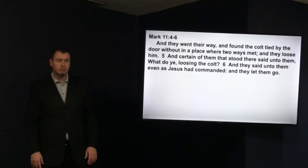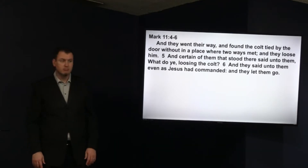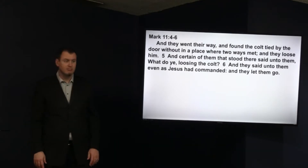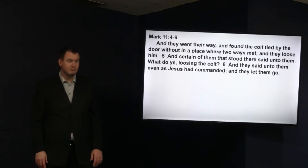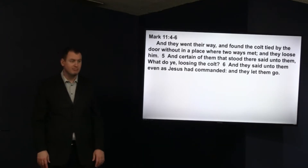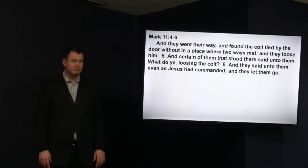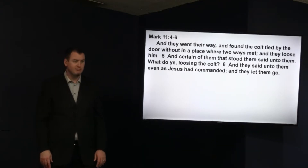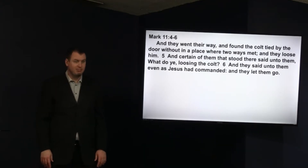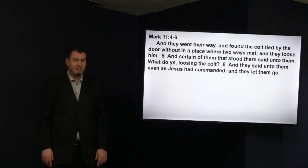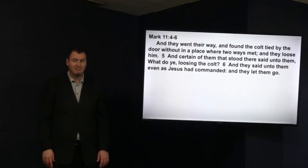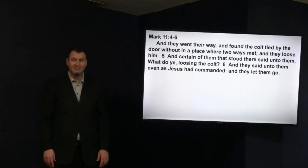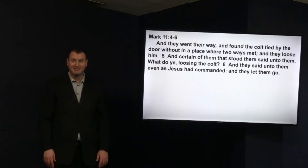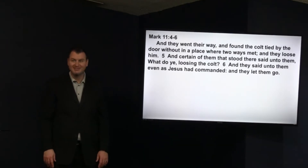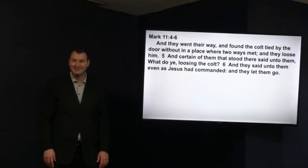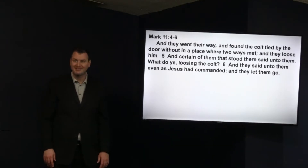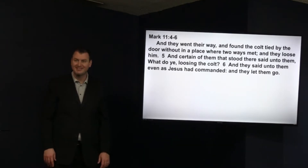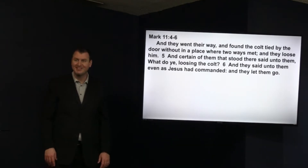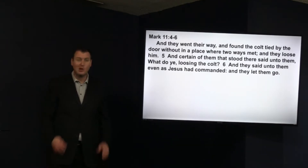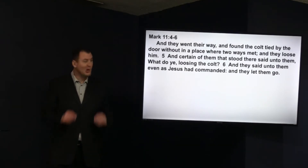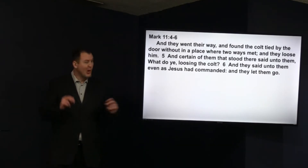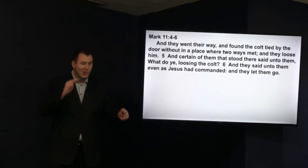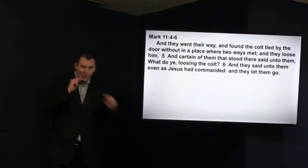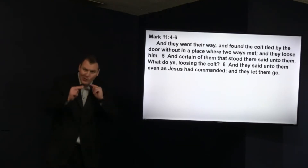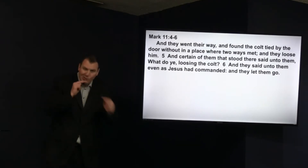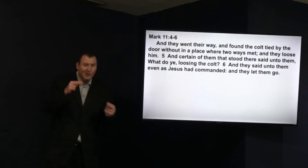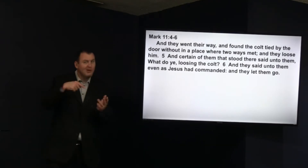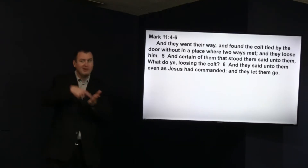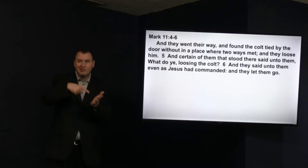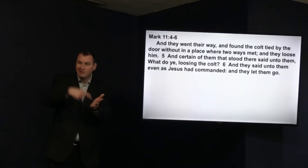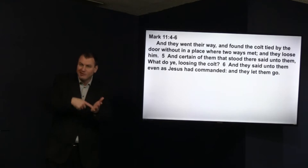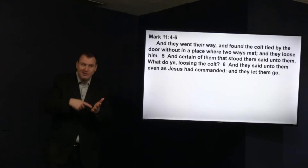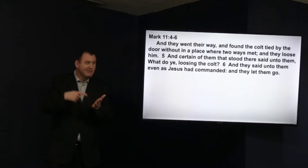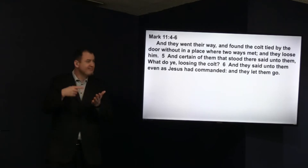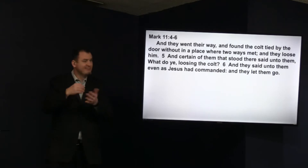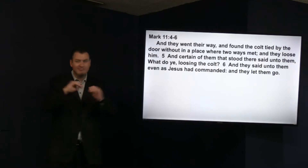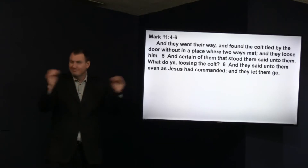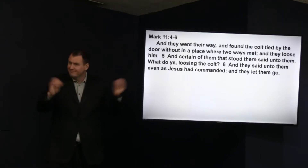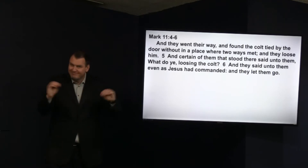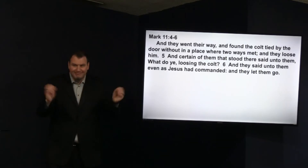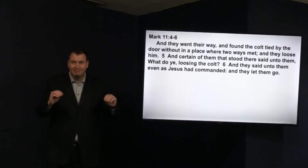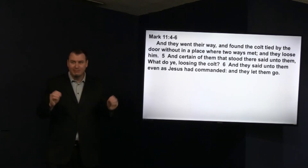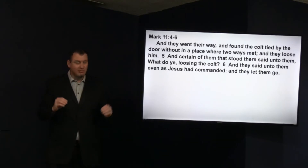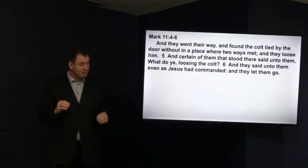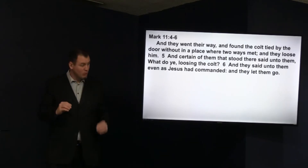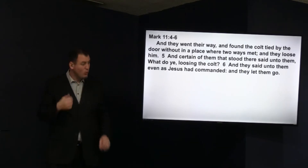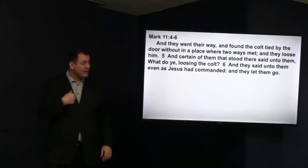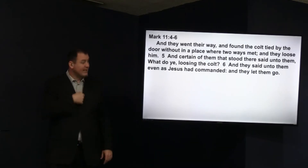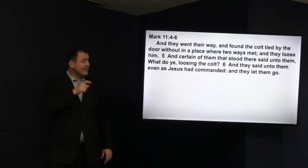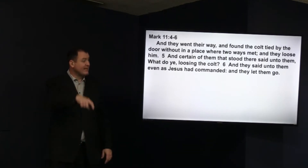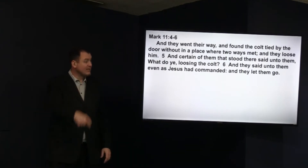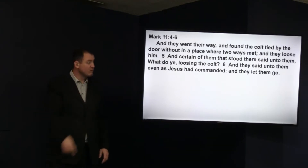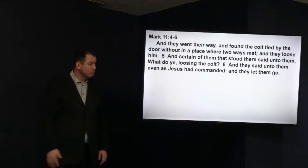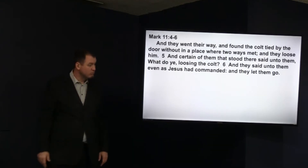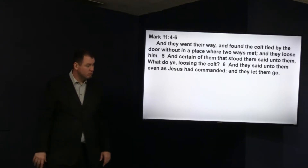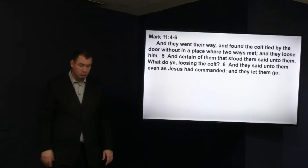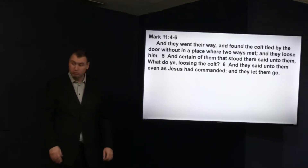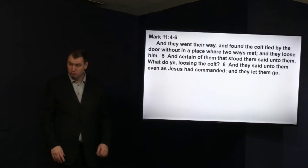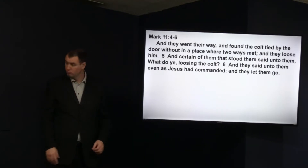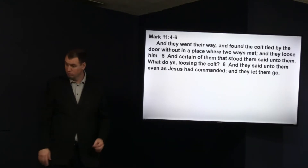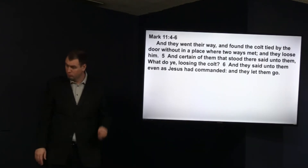so, okay, they let him go. So there was no negotiation, no talk, and they're like, hey, we